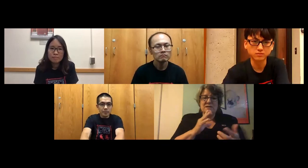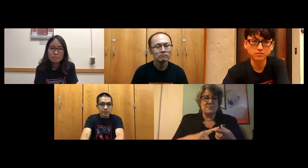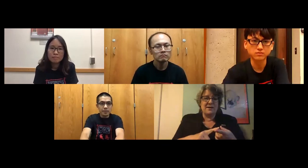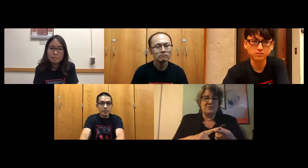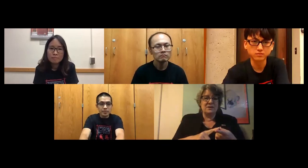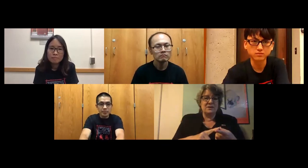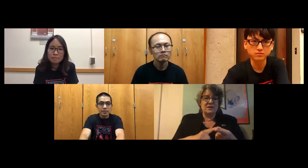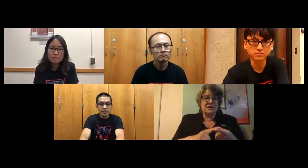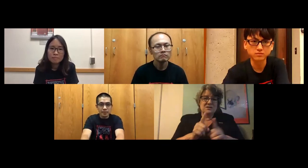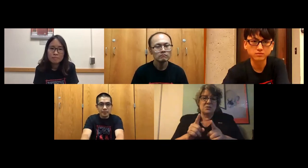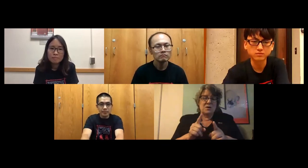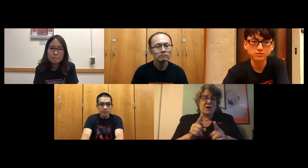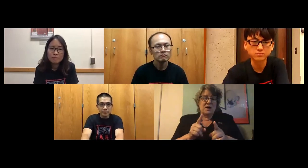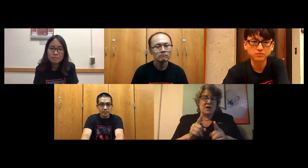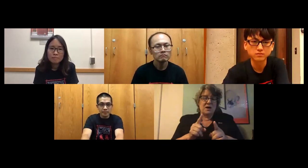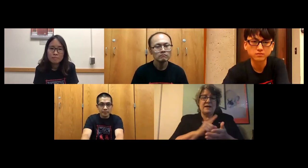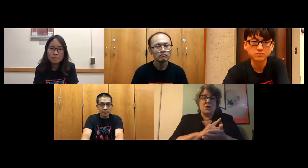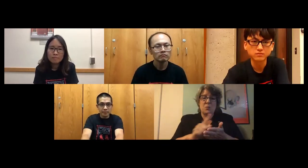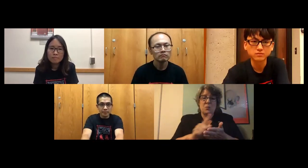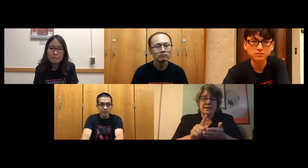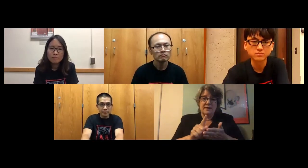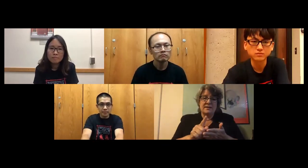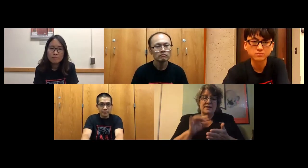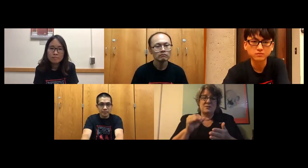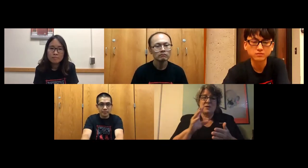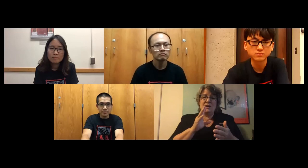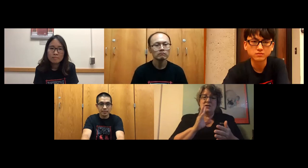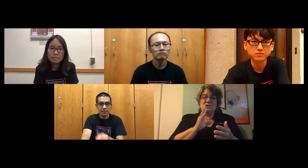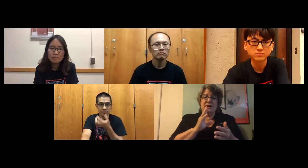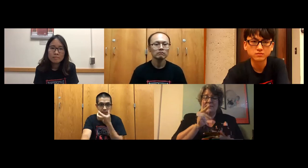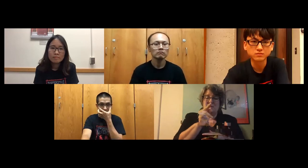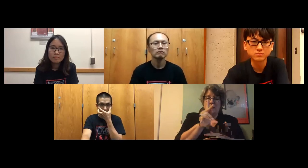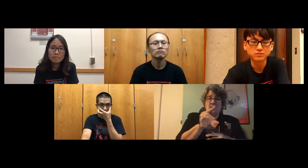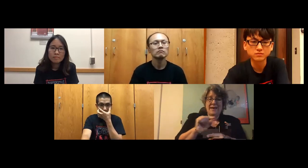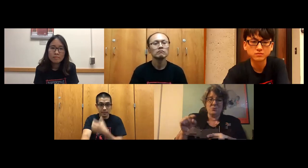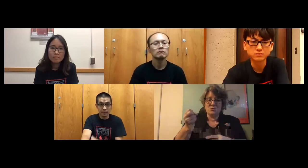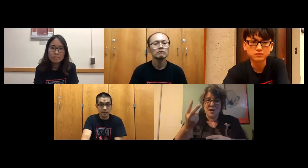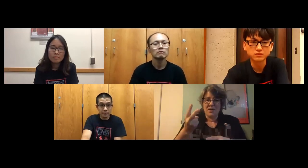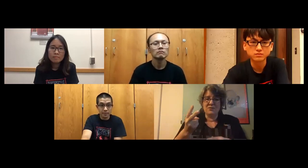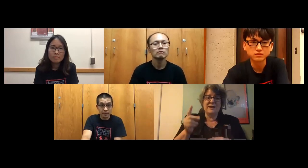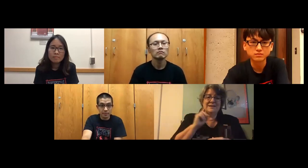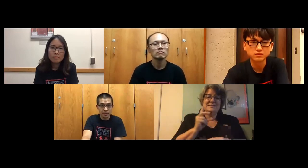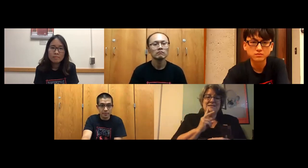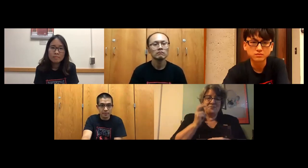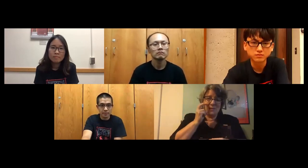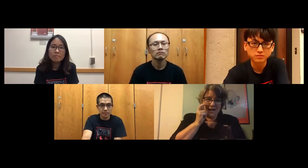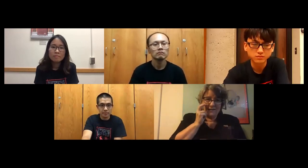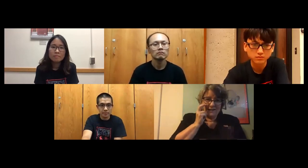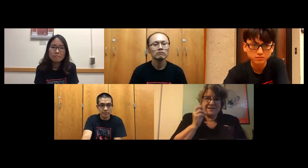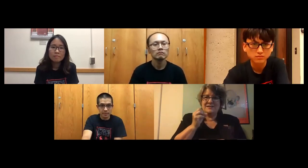things we'll be talking about also during our week that we are talking about K through 12 is deafblind.